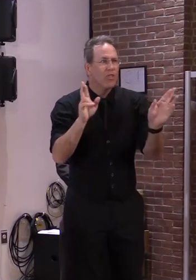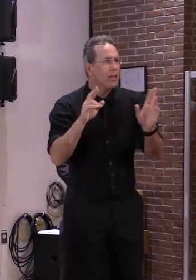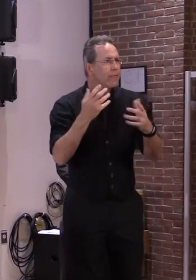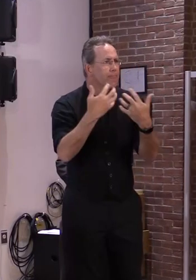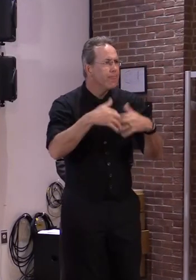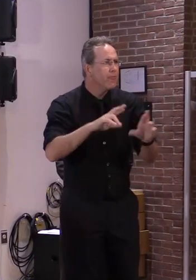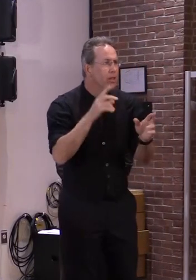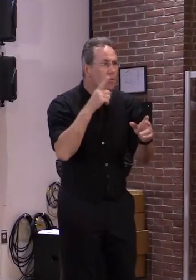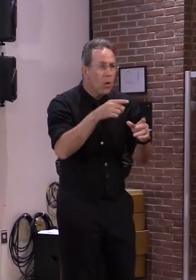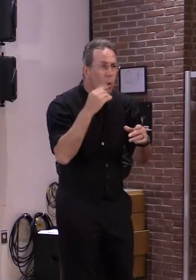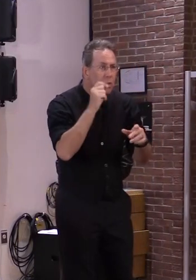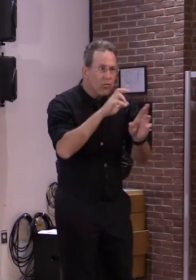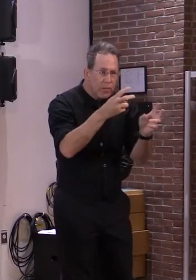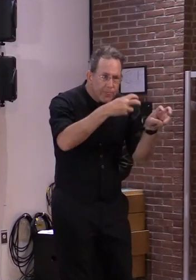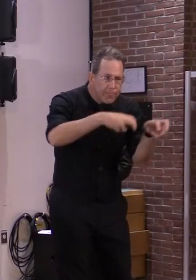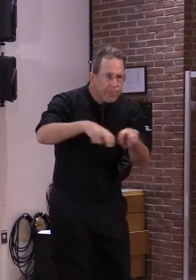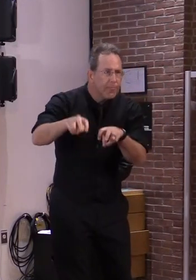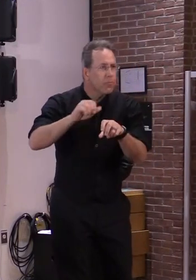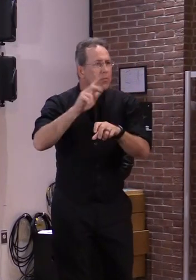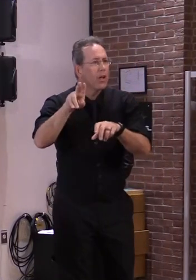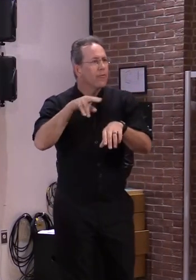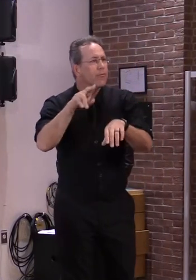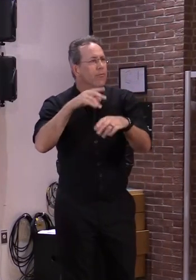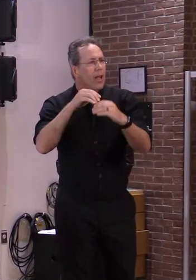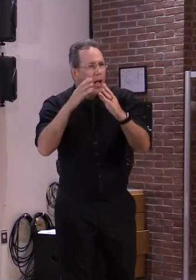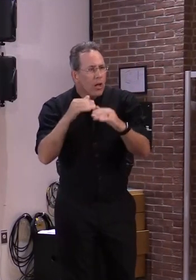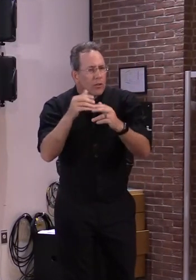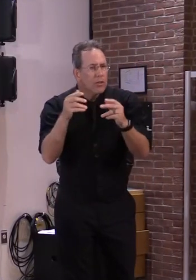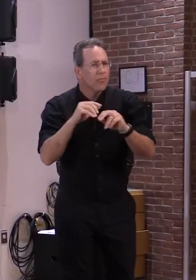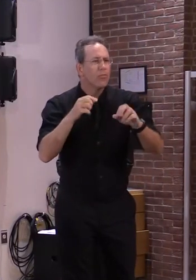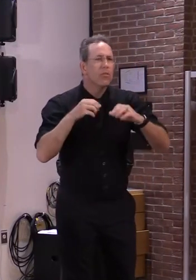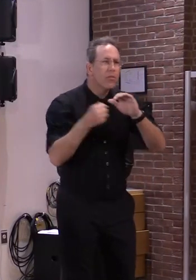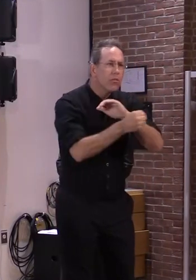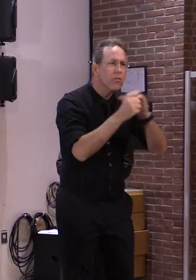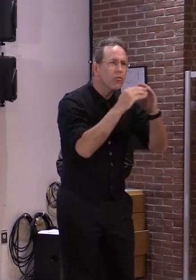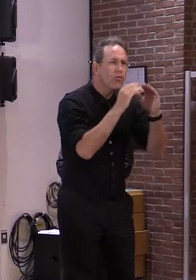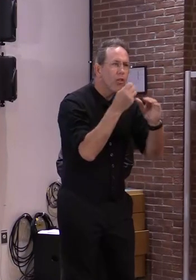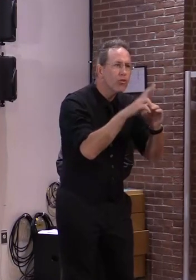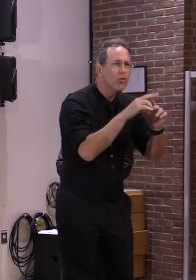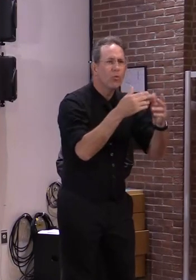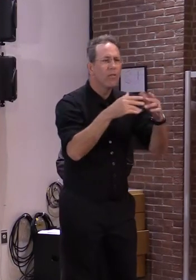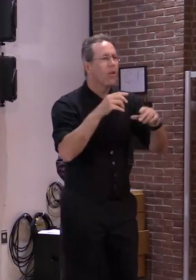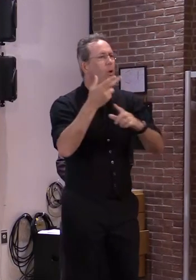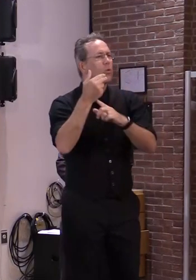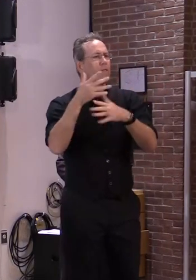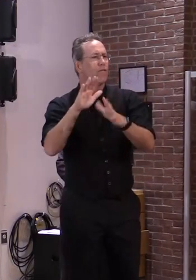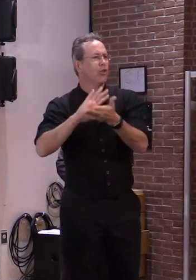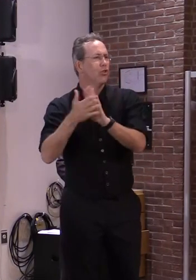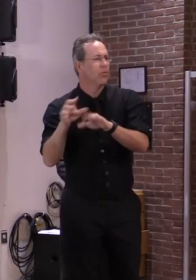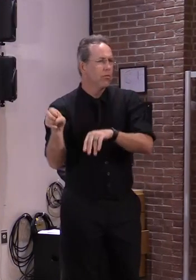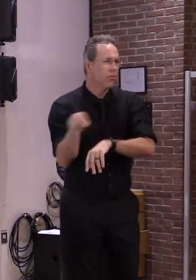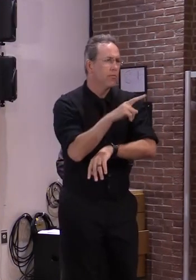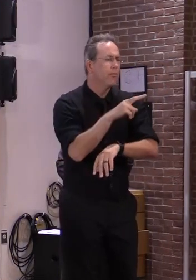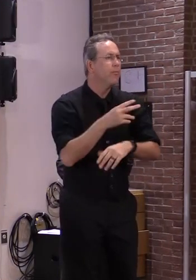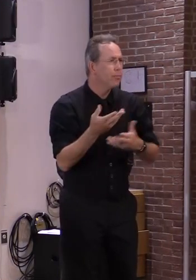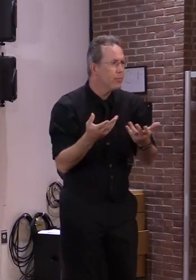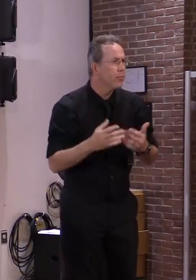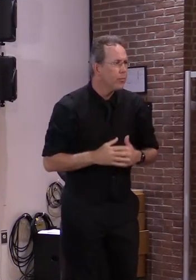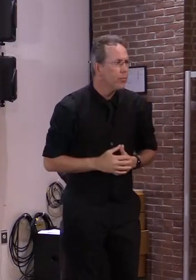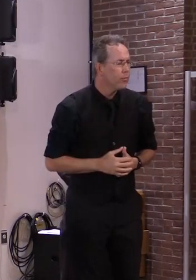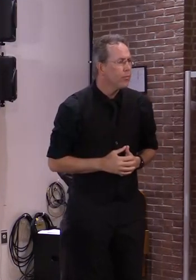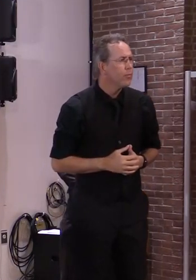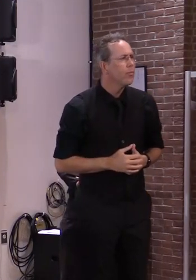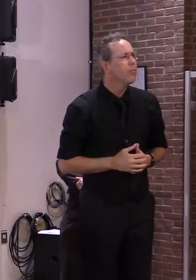sure that the people are protected that are coming out of the program. It's expanded tremendously